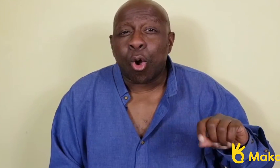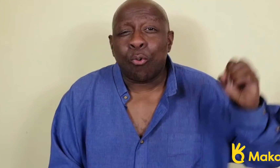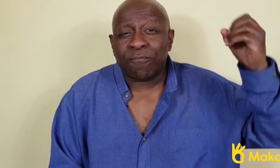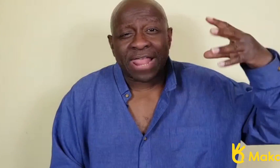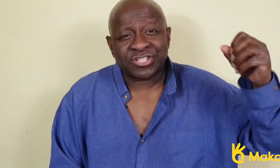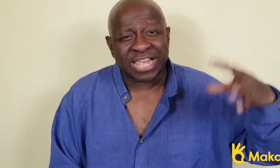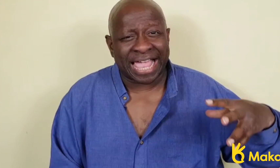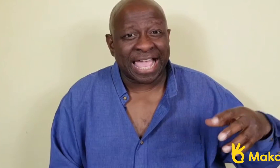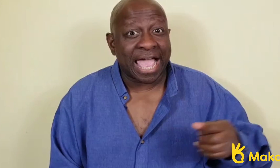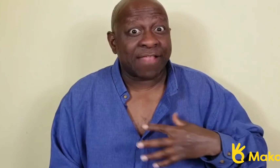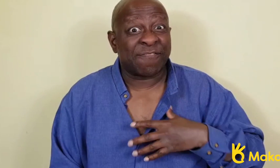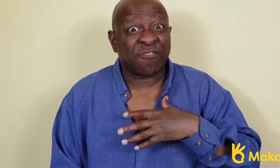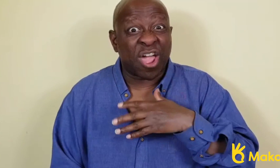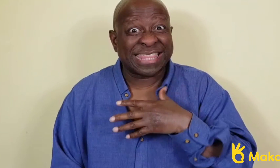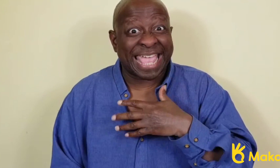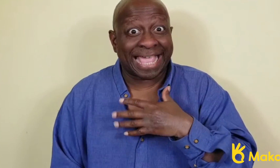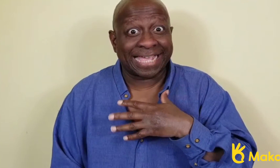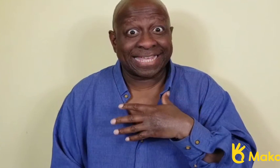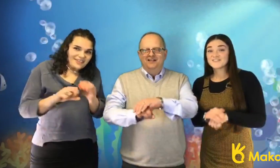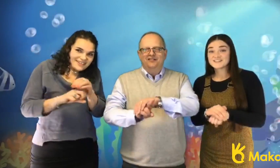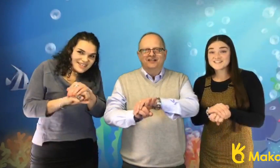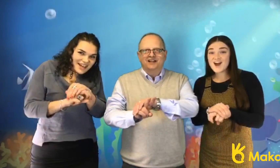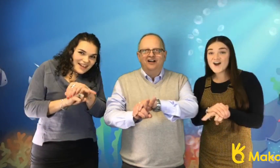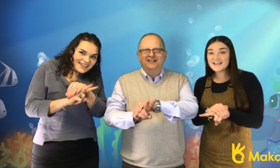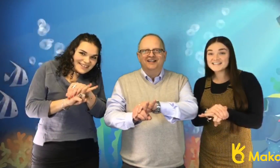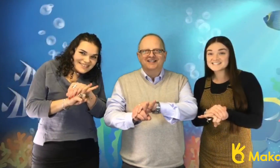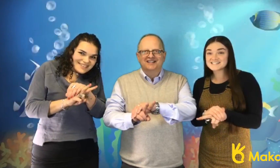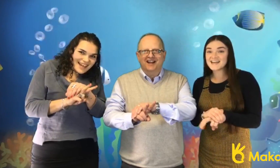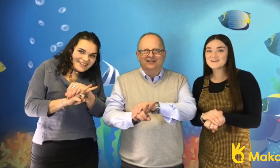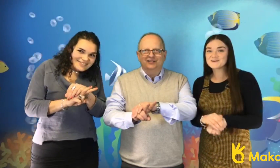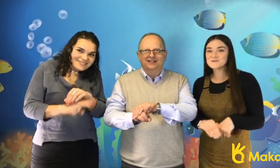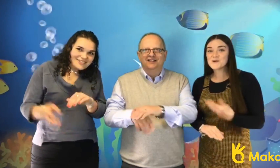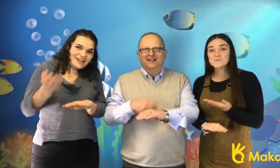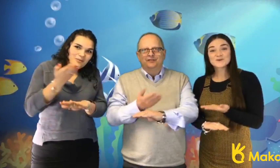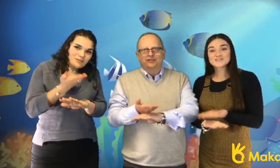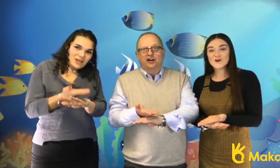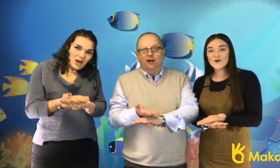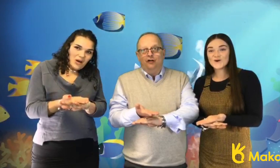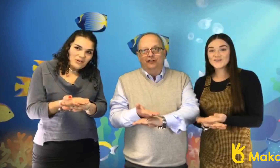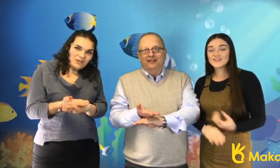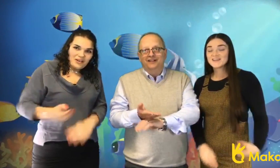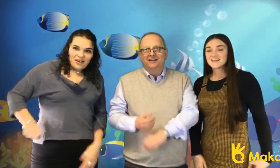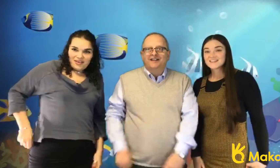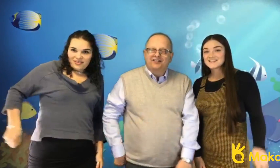all flashing and frightening. The tiny snail was on